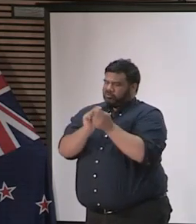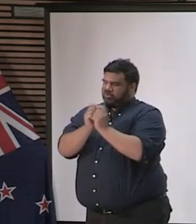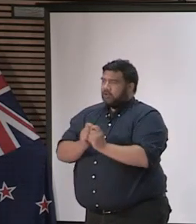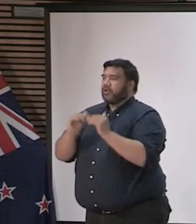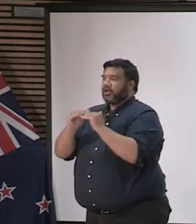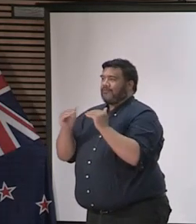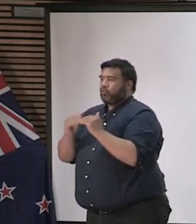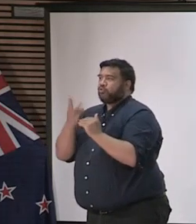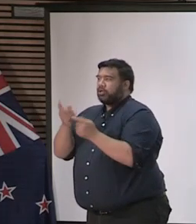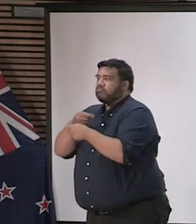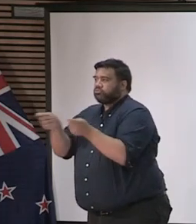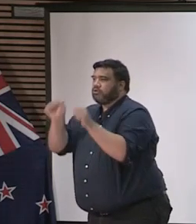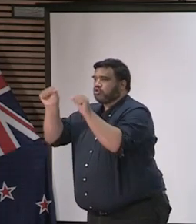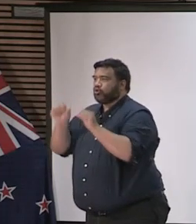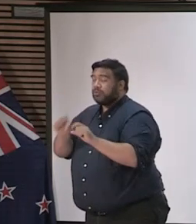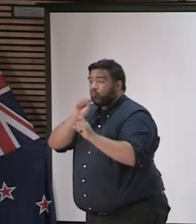of a colleague: should community